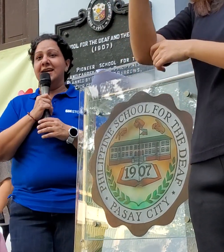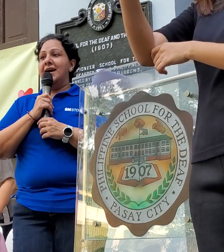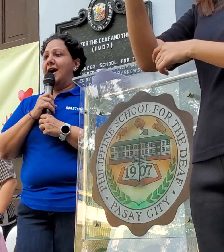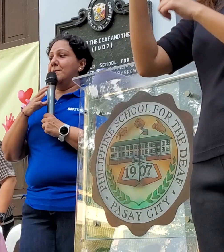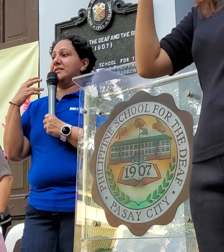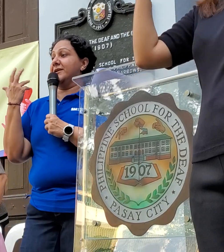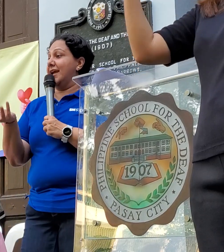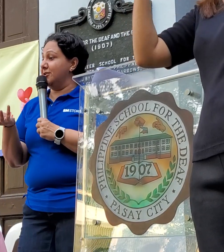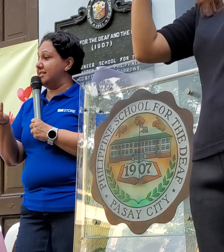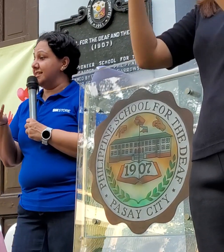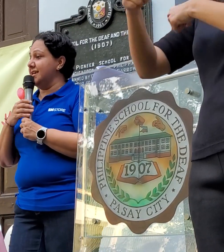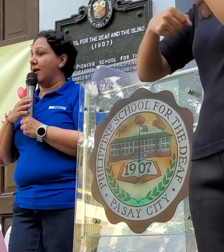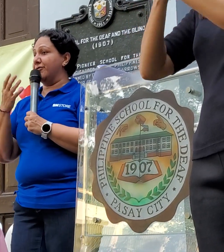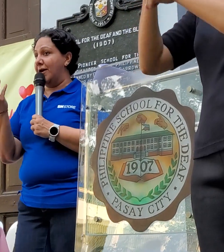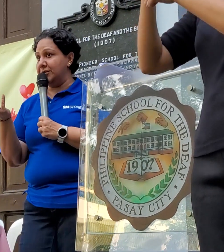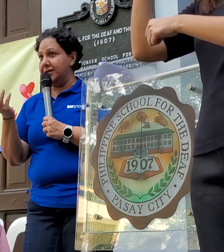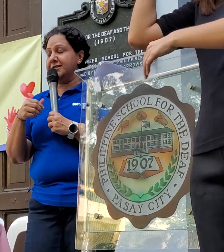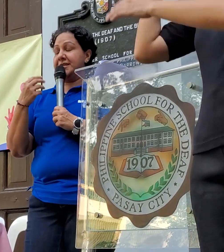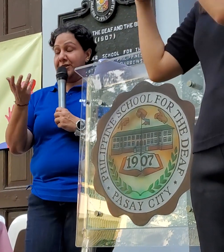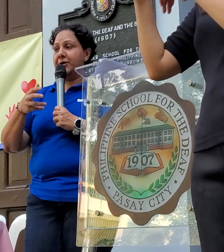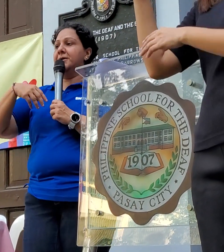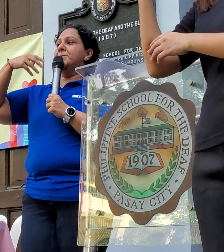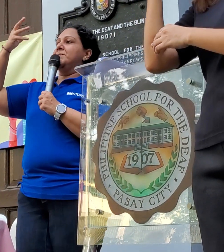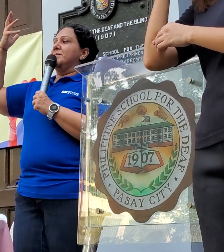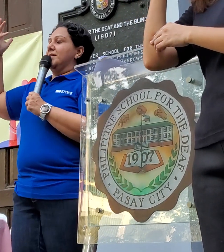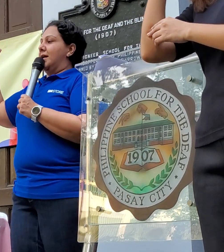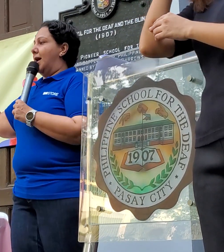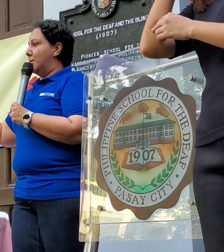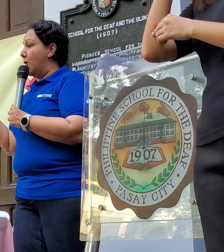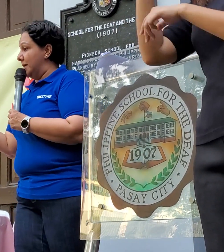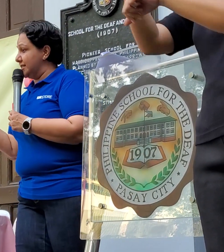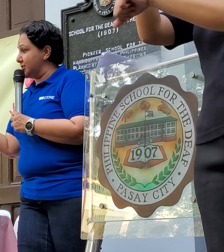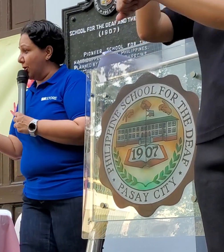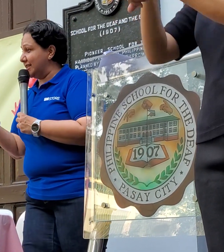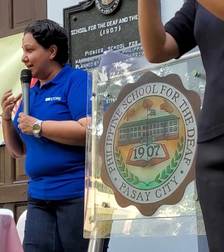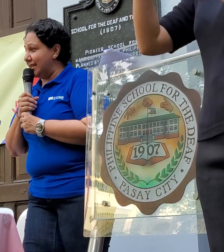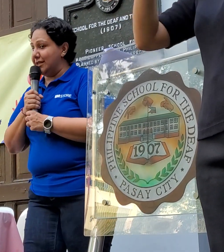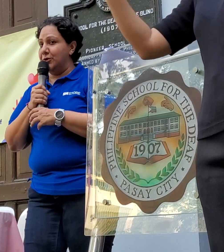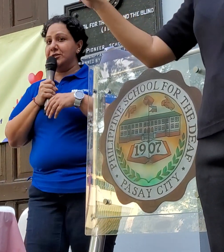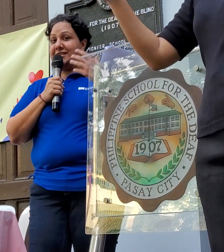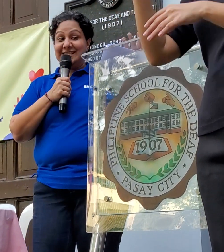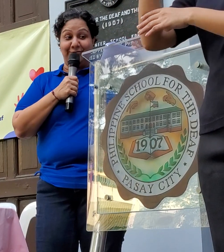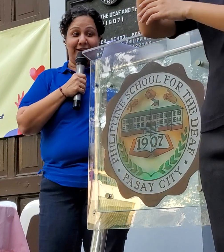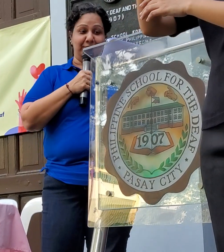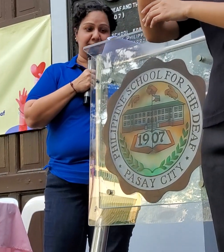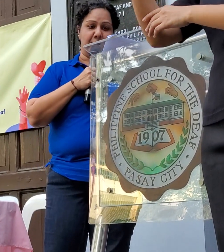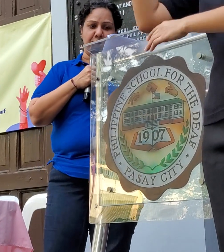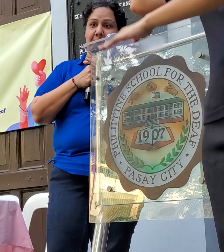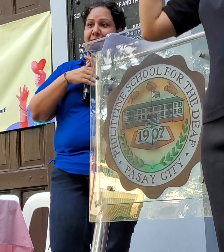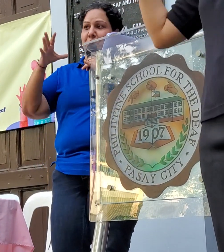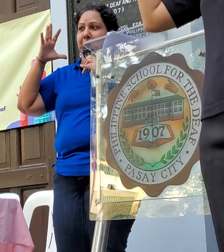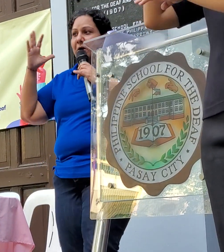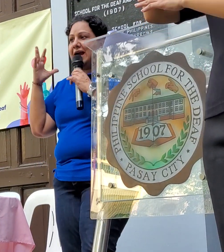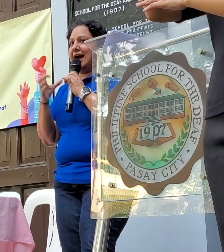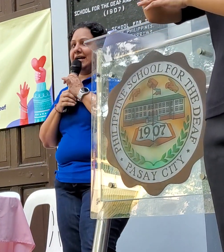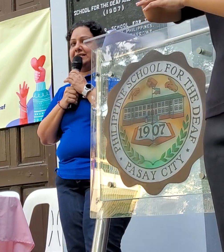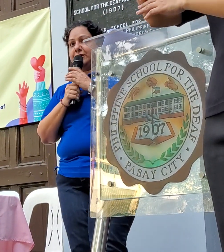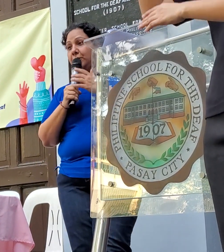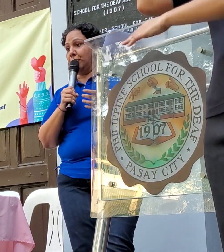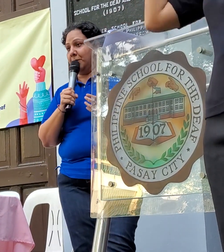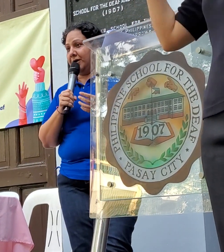years, Mr. Henry C., our founder, senior, opened the store at Carriedo 65 years ago. So, medyo